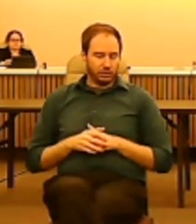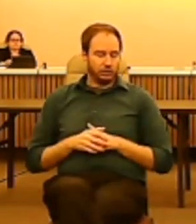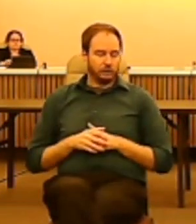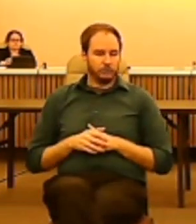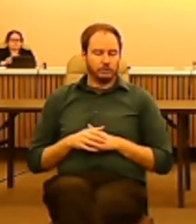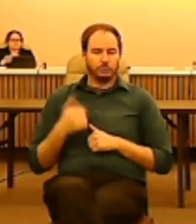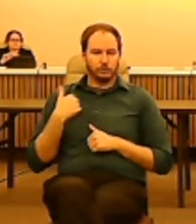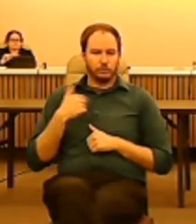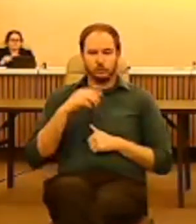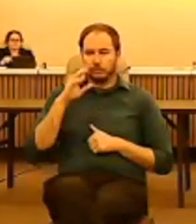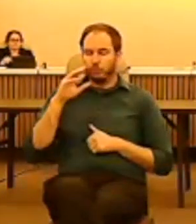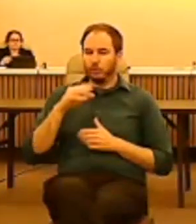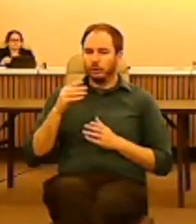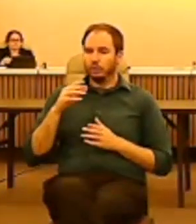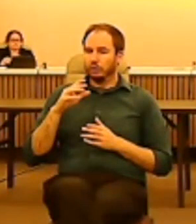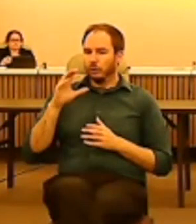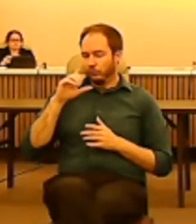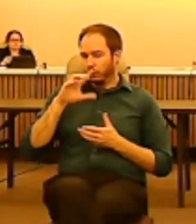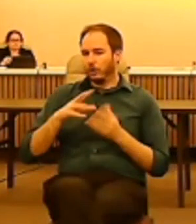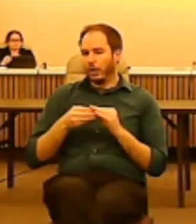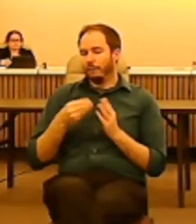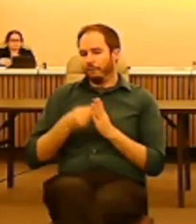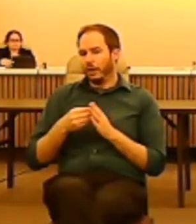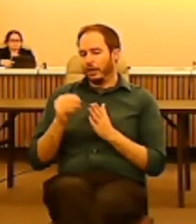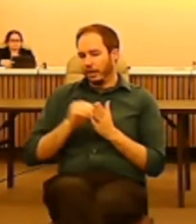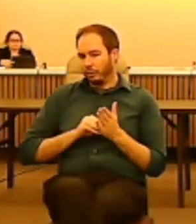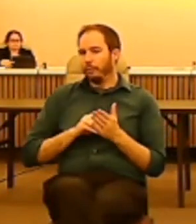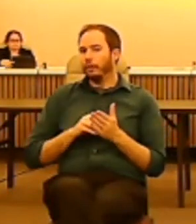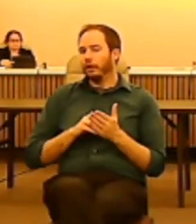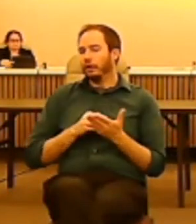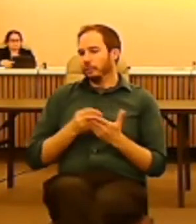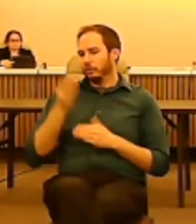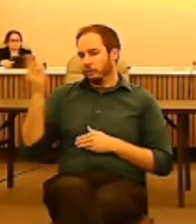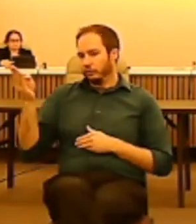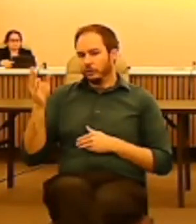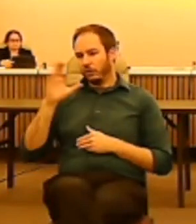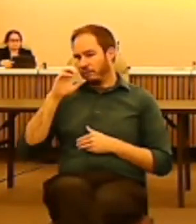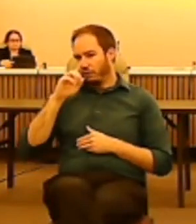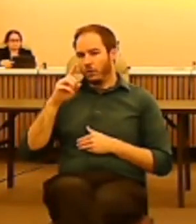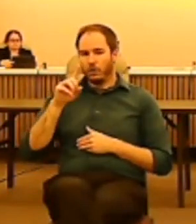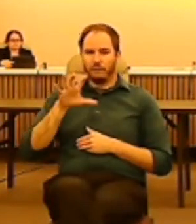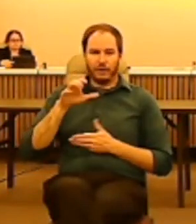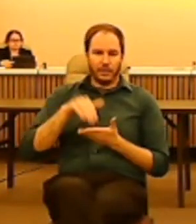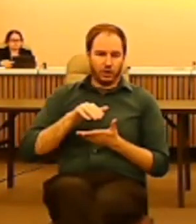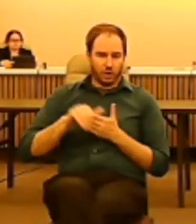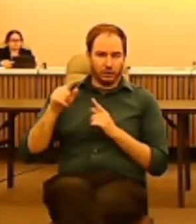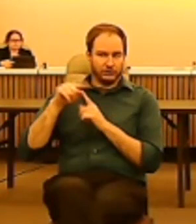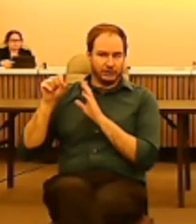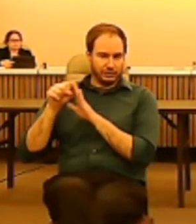we're going to put in a consolidated funding application to try to get, I'm going to try to shoot for $500,000 from the